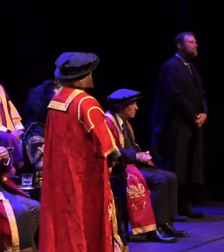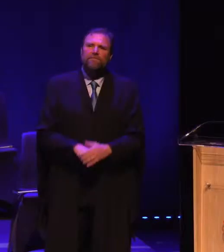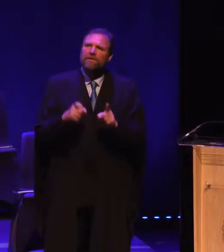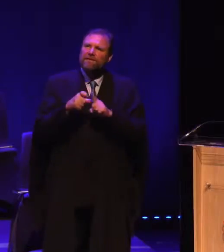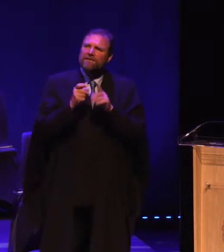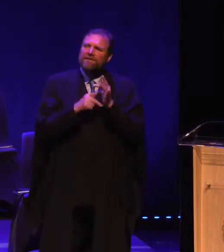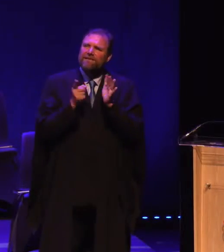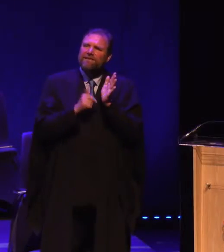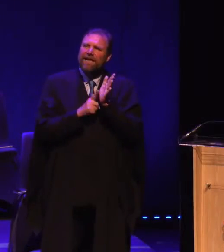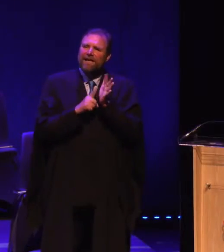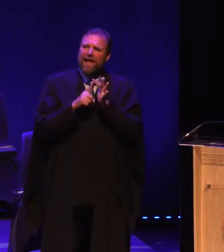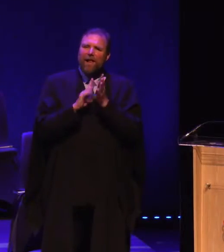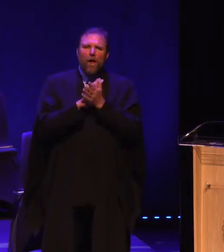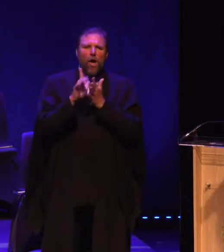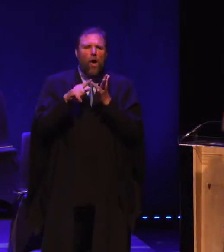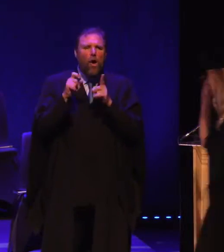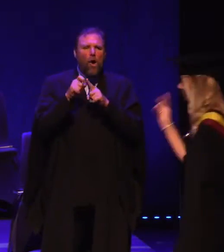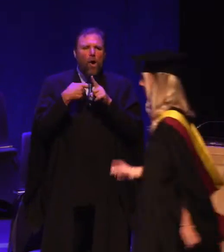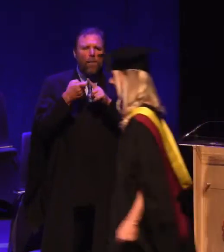Danielle Hopkins.